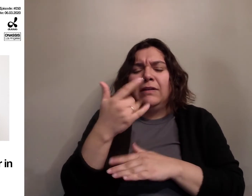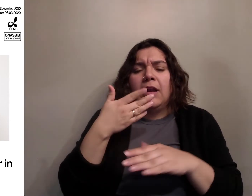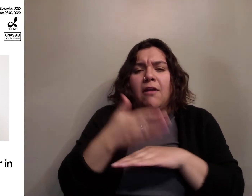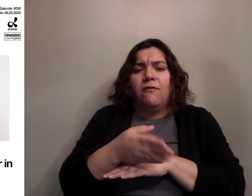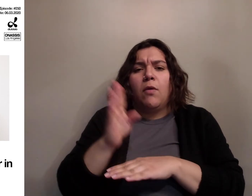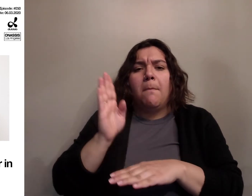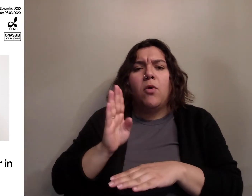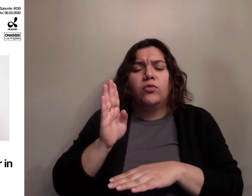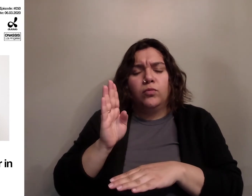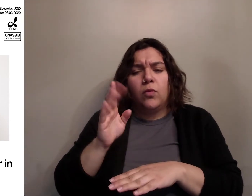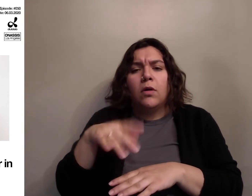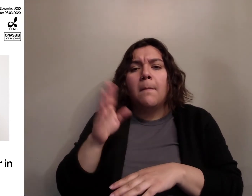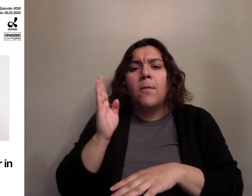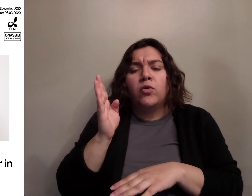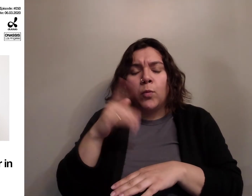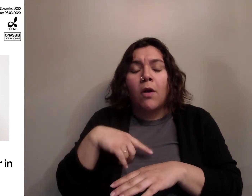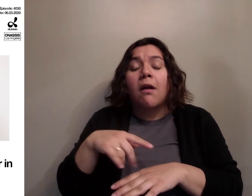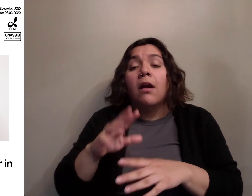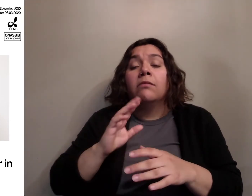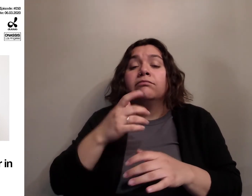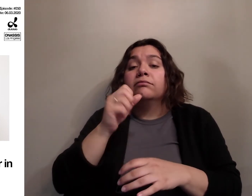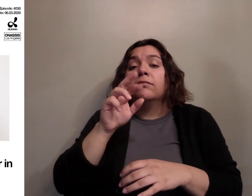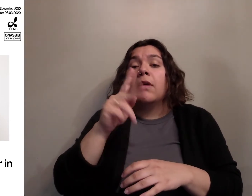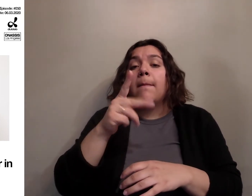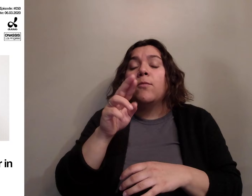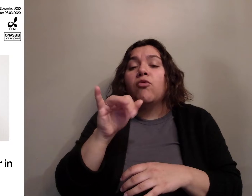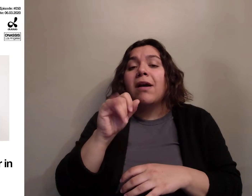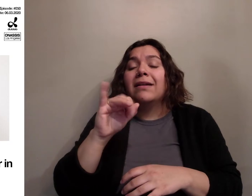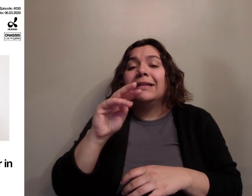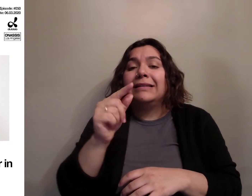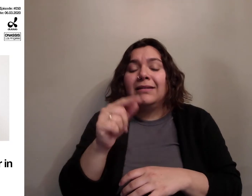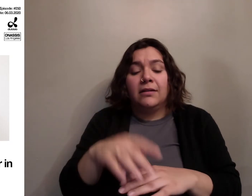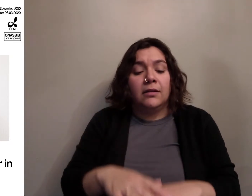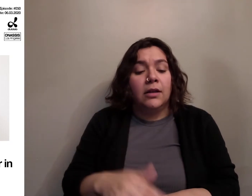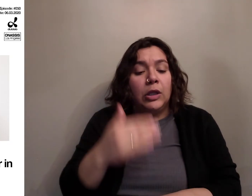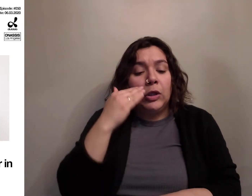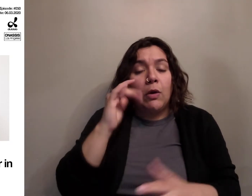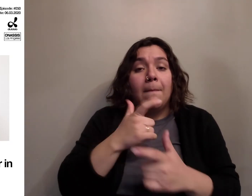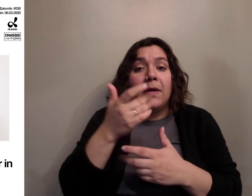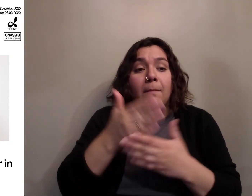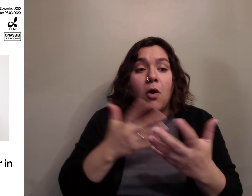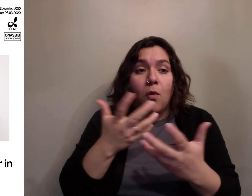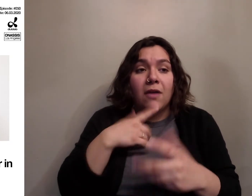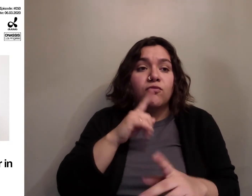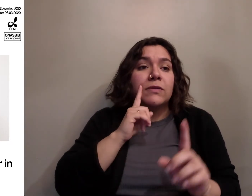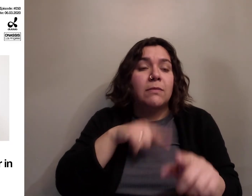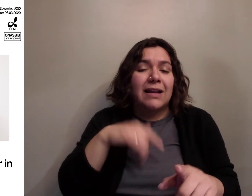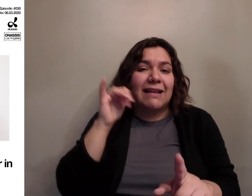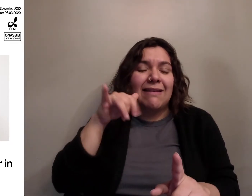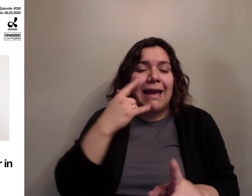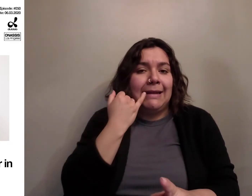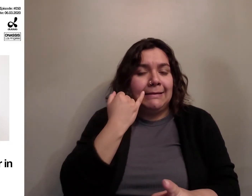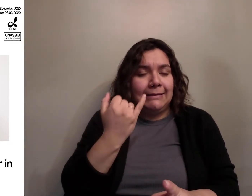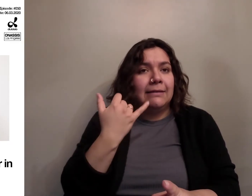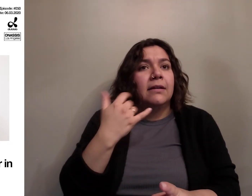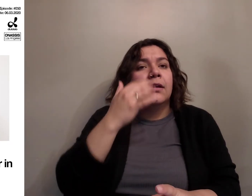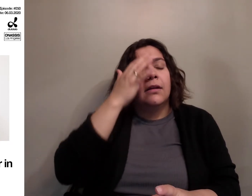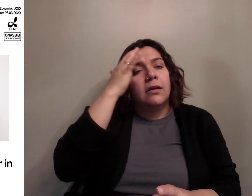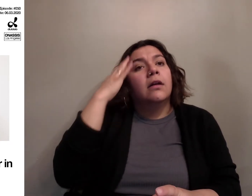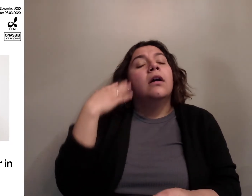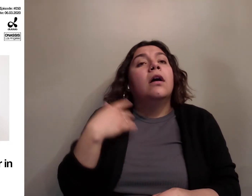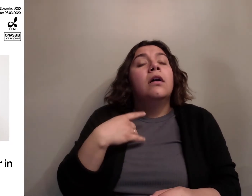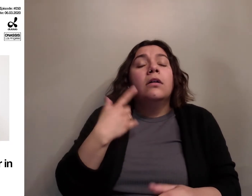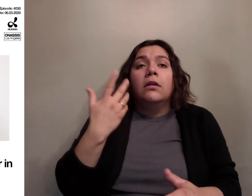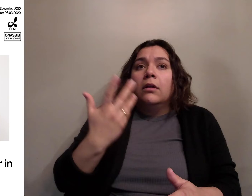was in 2015 after the Baltimore uprisings, and it was called "The Love That Develops in a Foxhole." And a big part of it